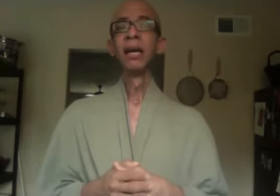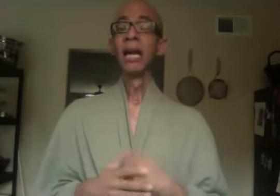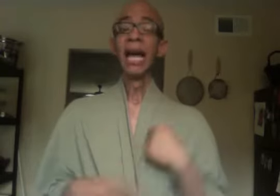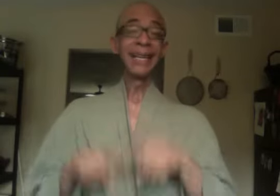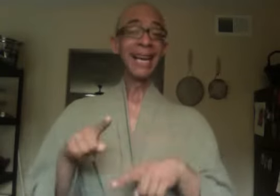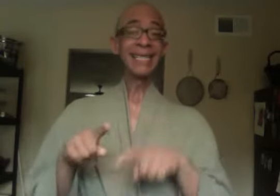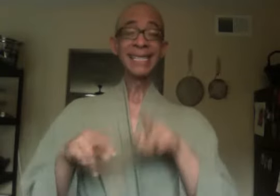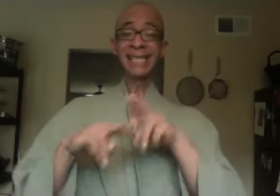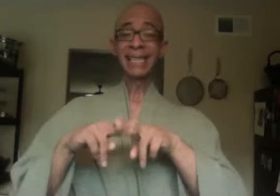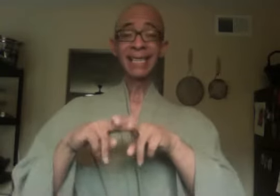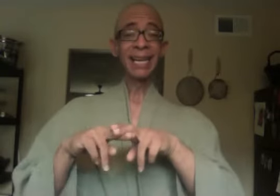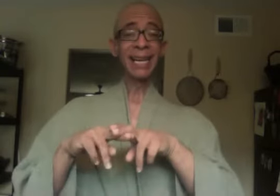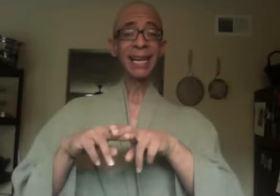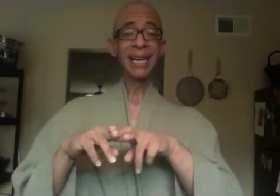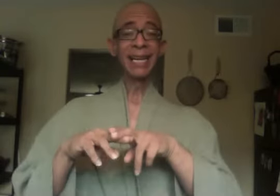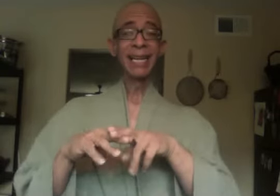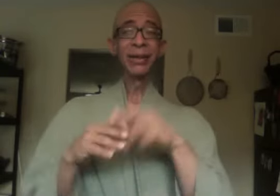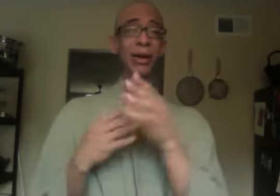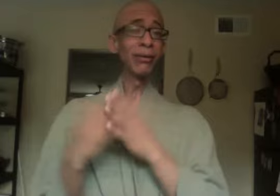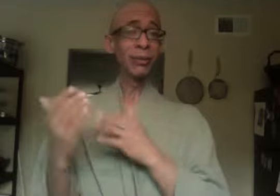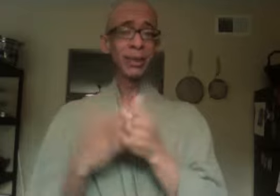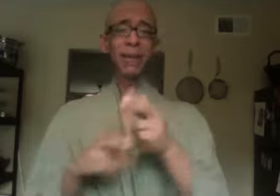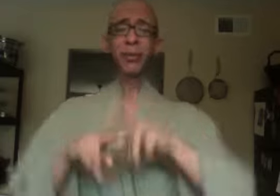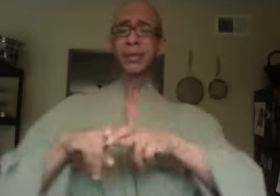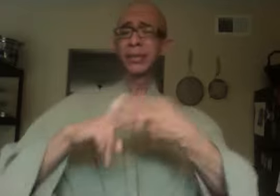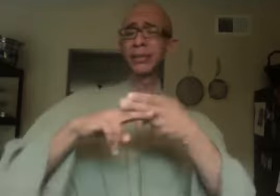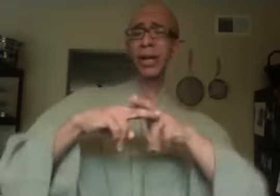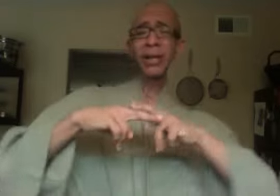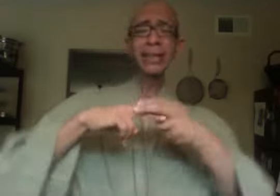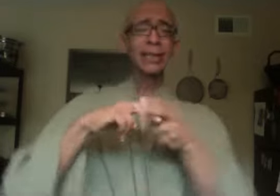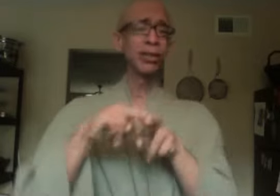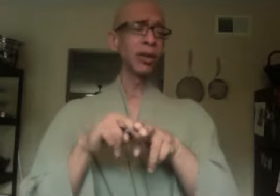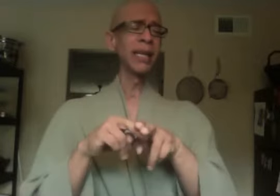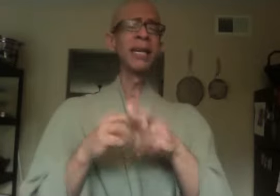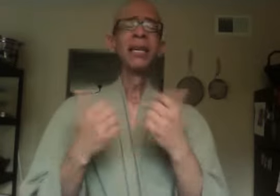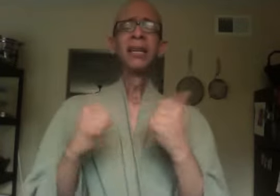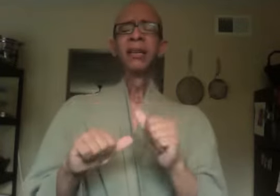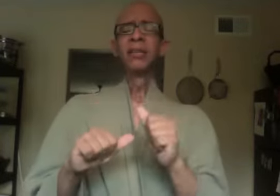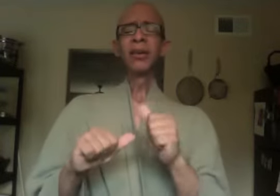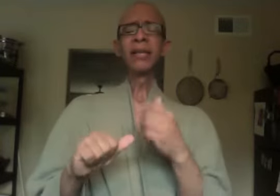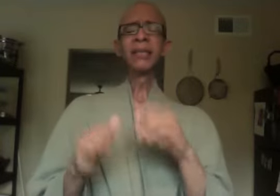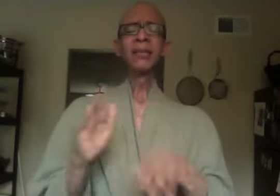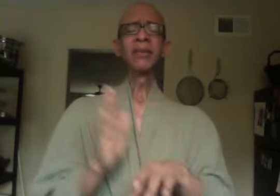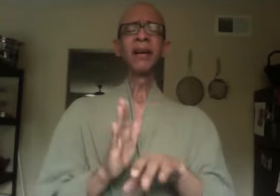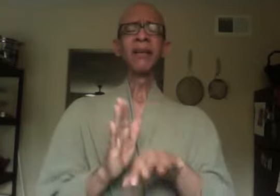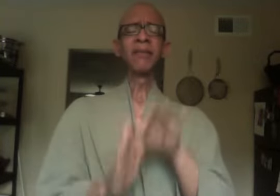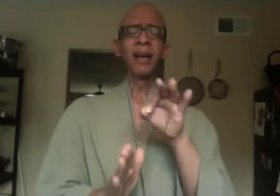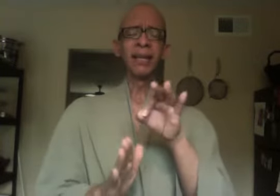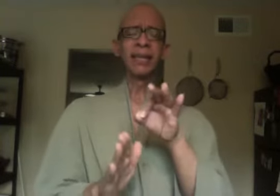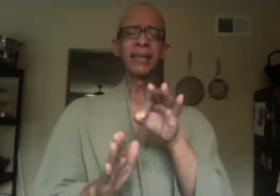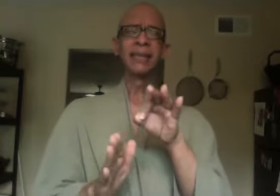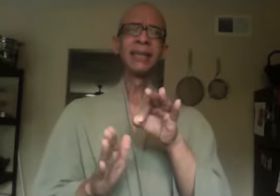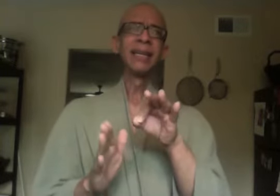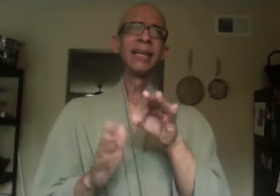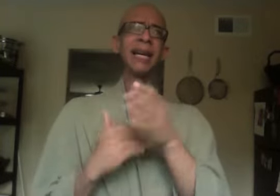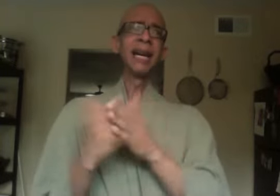I can't sit comfortably. I'm always tossing and turning, trying to find a